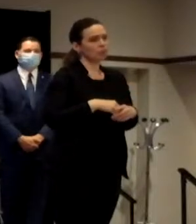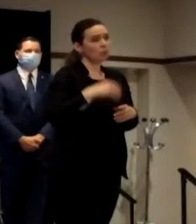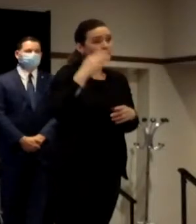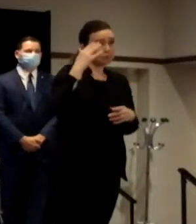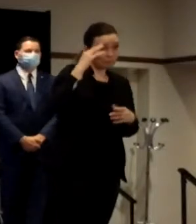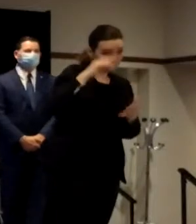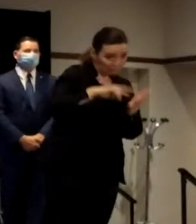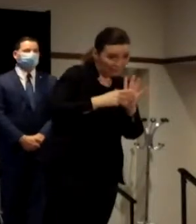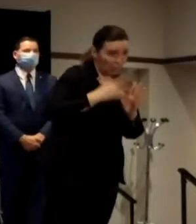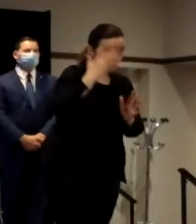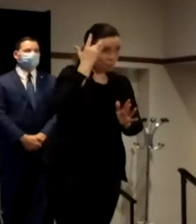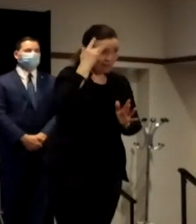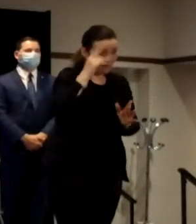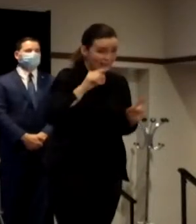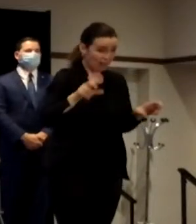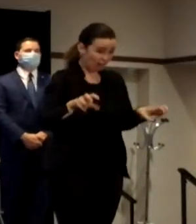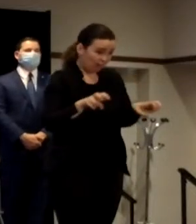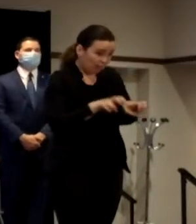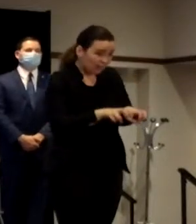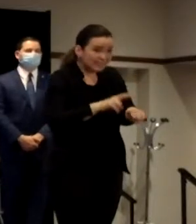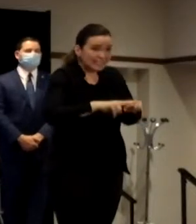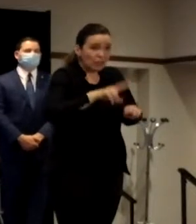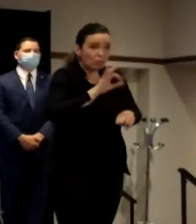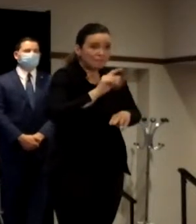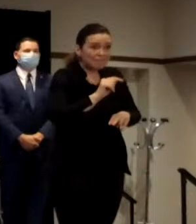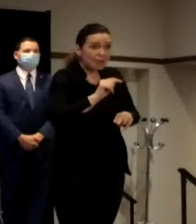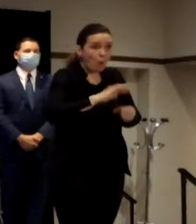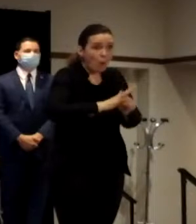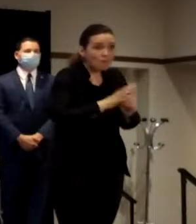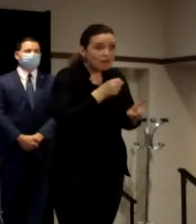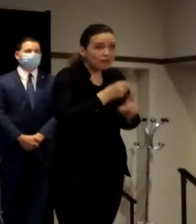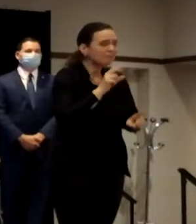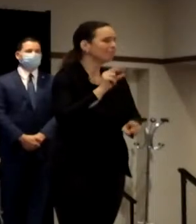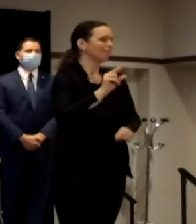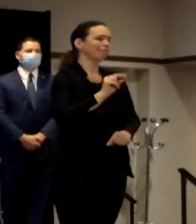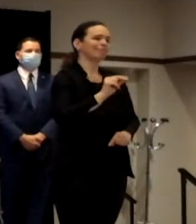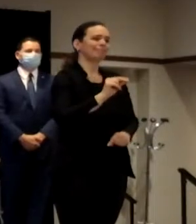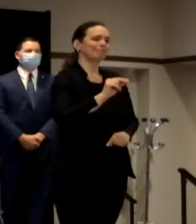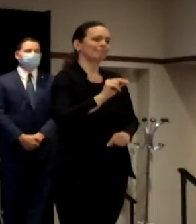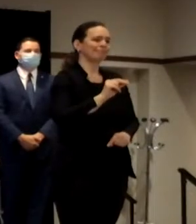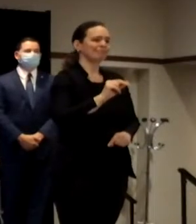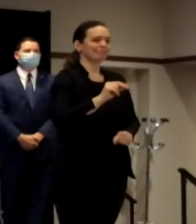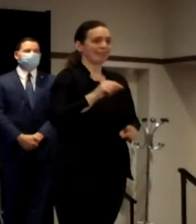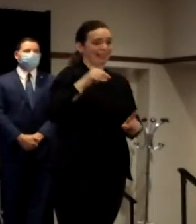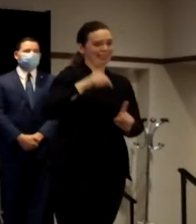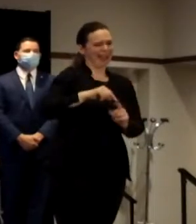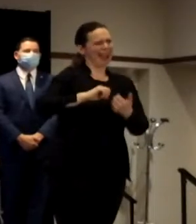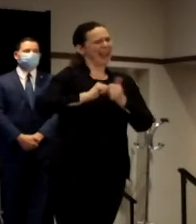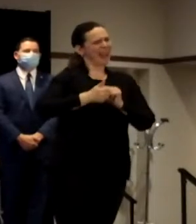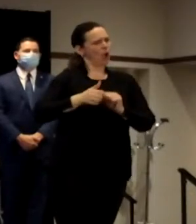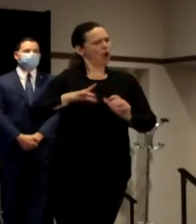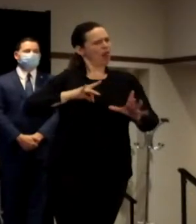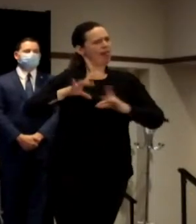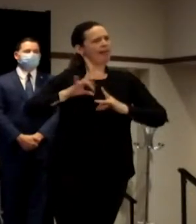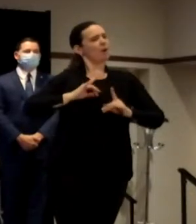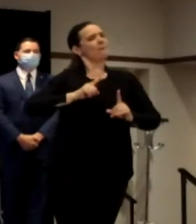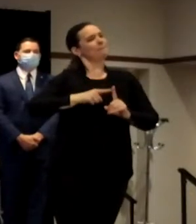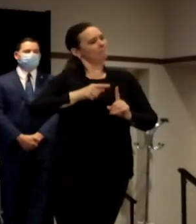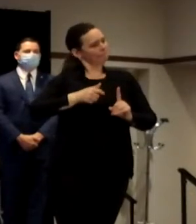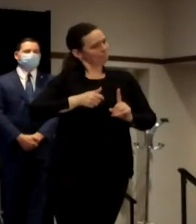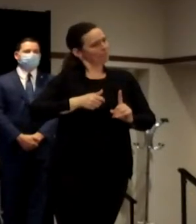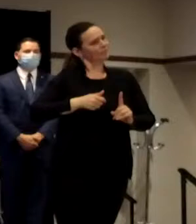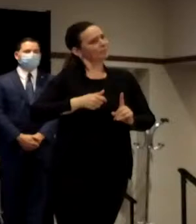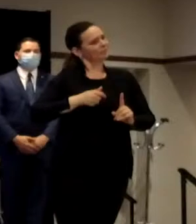We have to track the path of the virus and then see what contributed to it. And then we continue to monitor every week, every 2 weeks, every